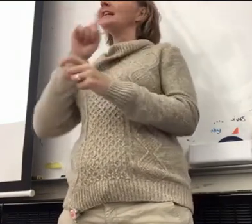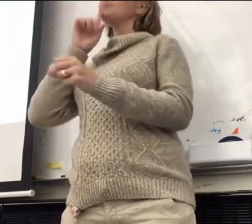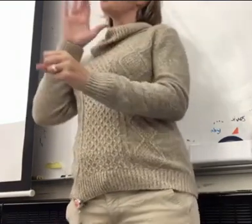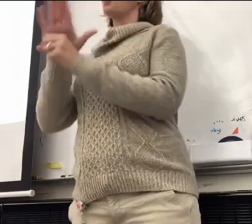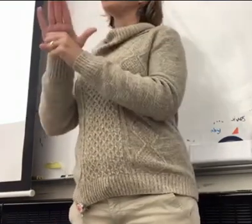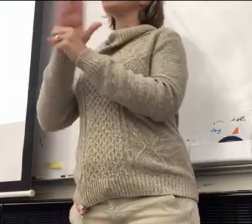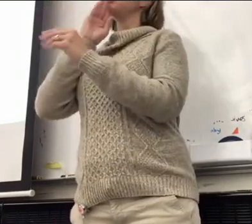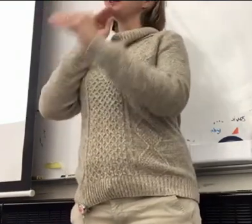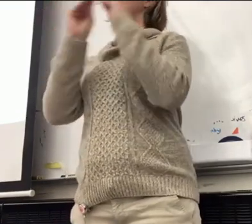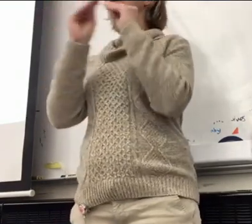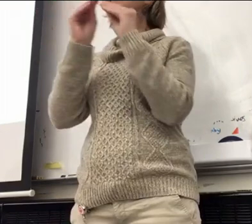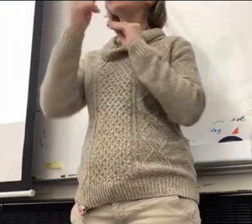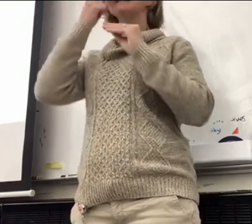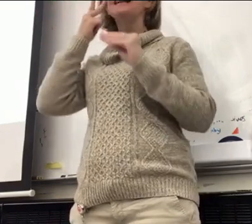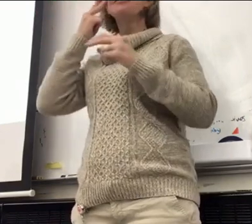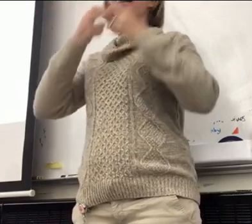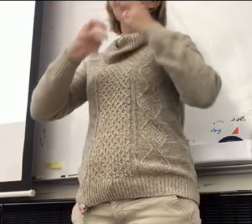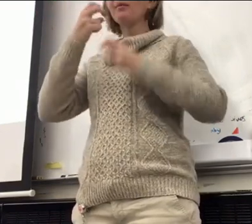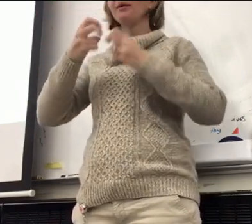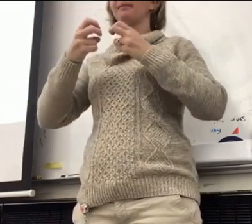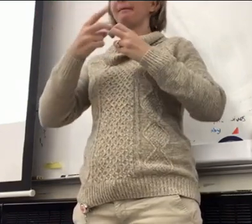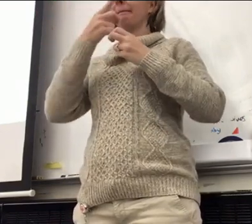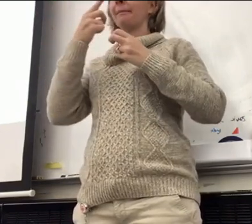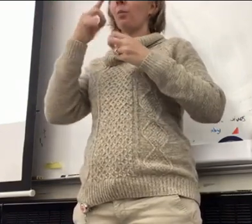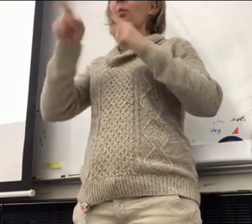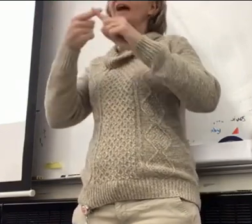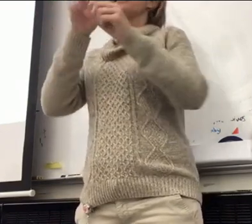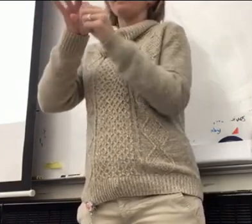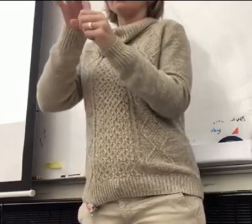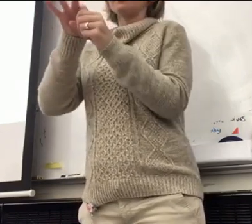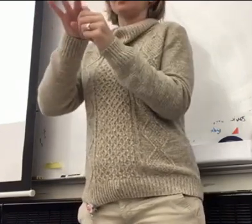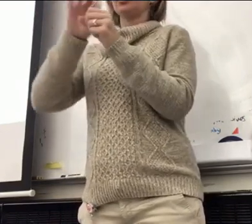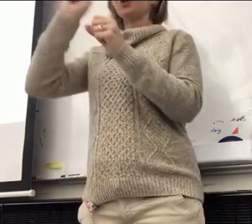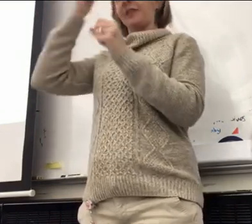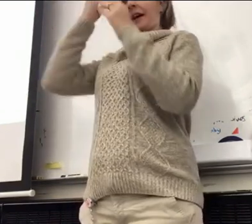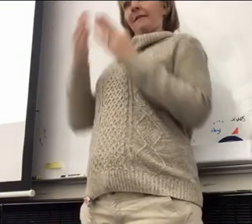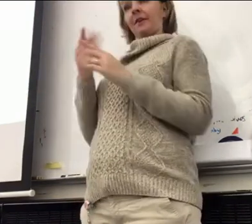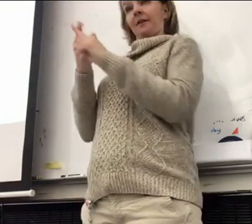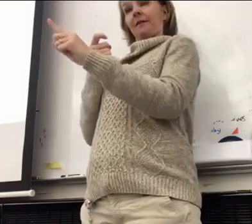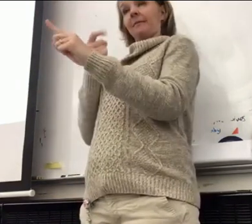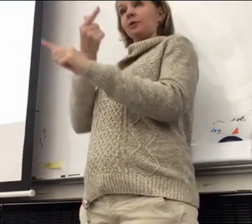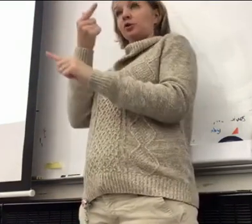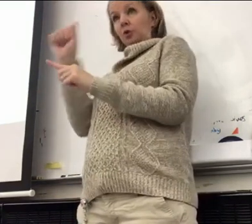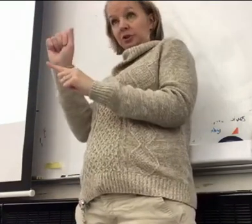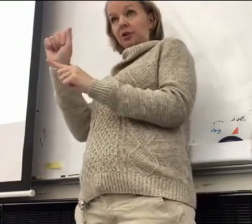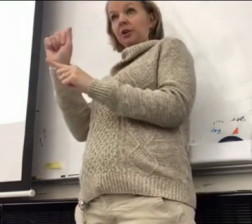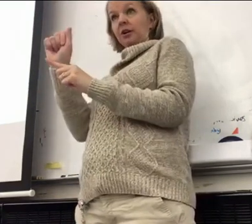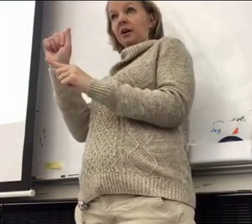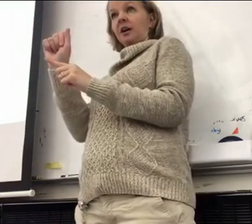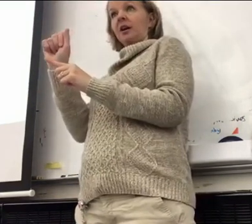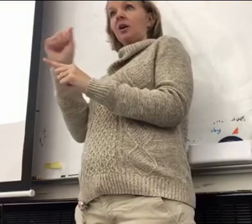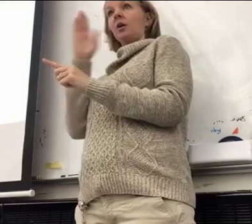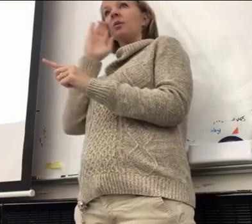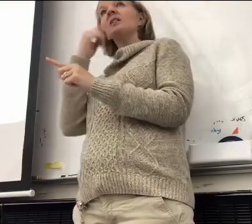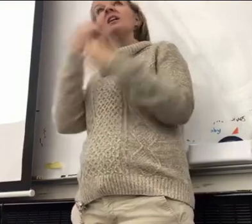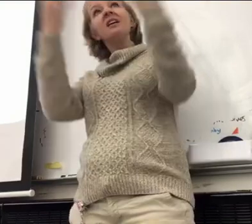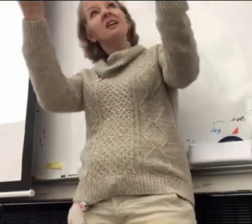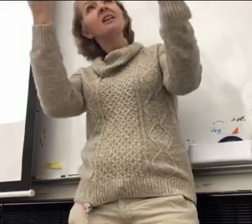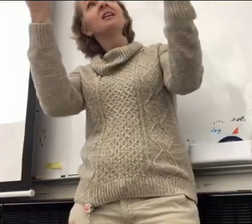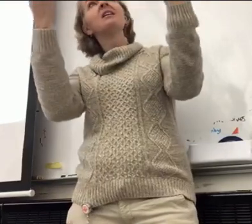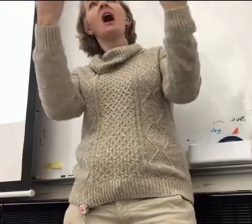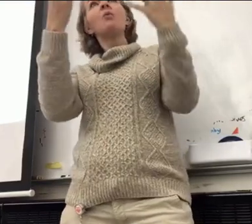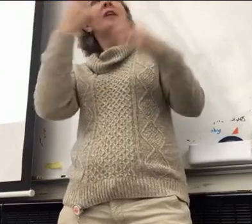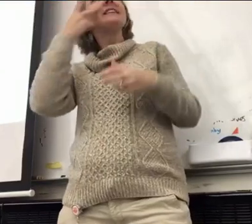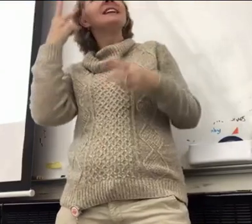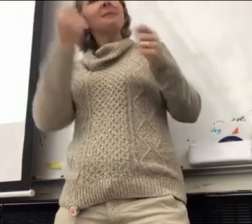going to fix the Native American problem after he was elected. The governor of Georgia, is going to say, I want these